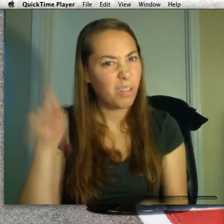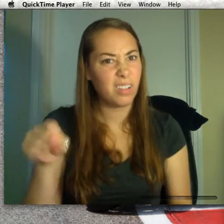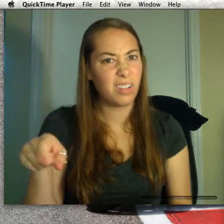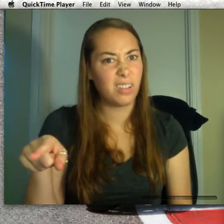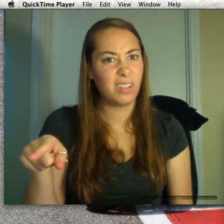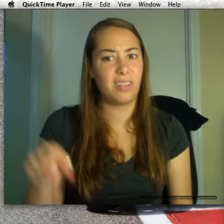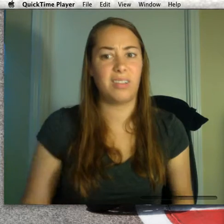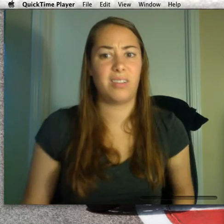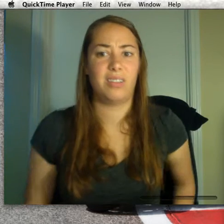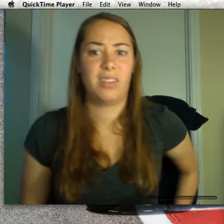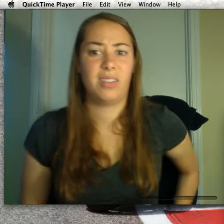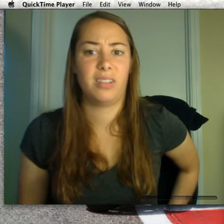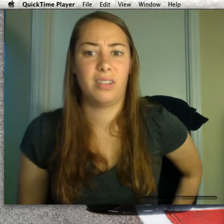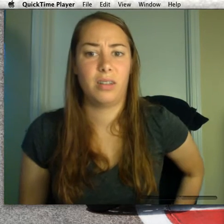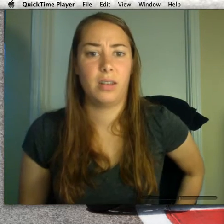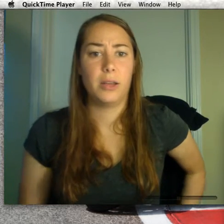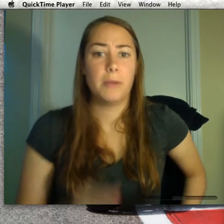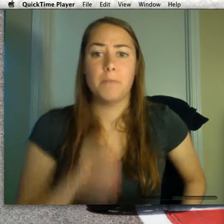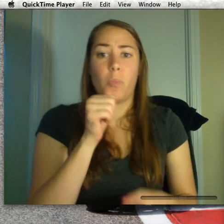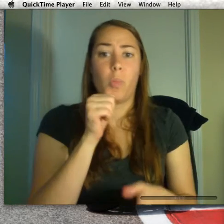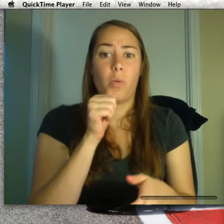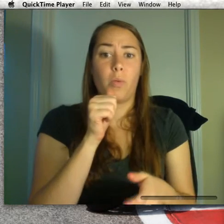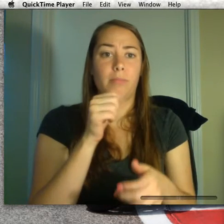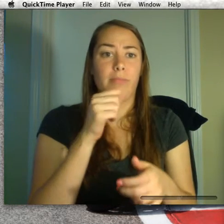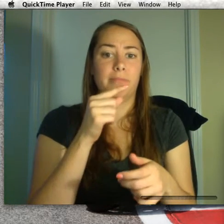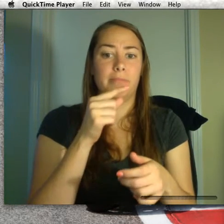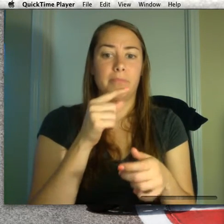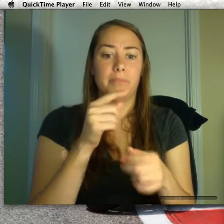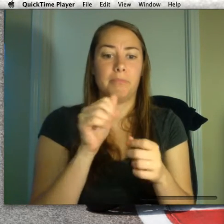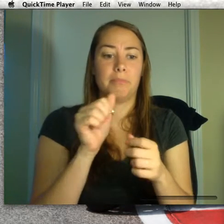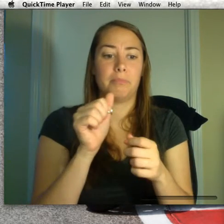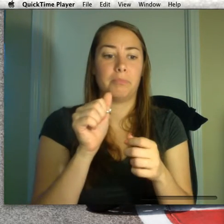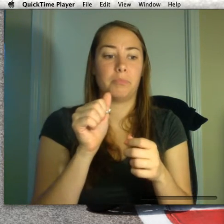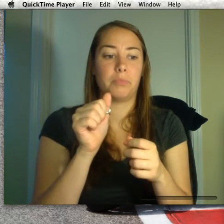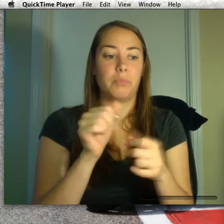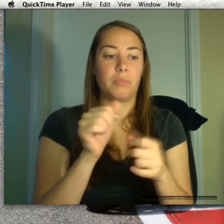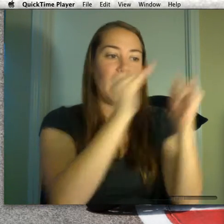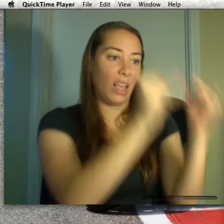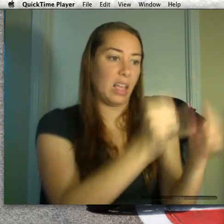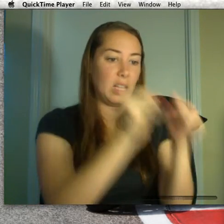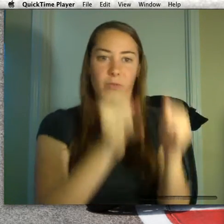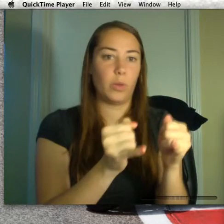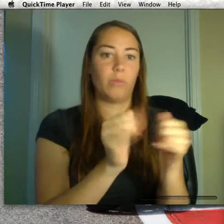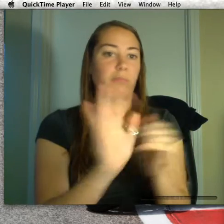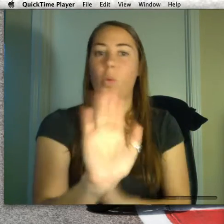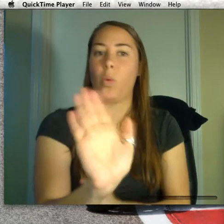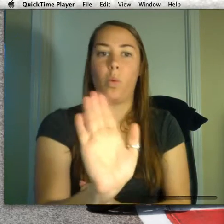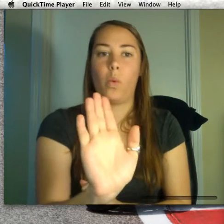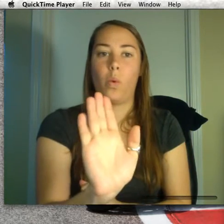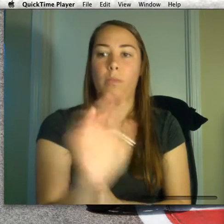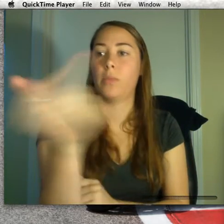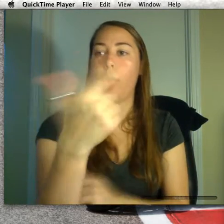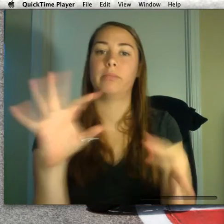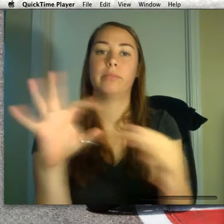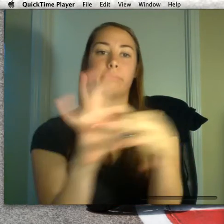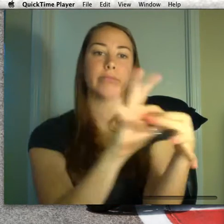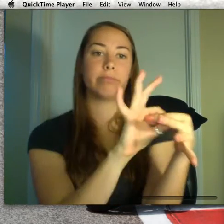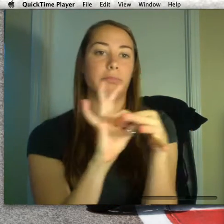one behind. Include all Americans in the dream and leave no one behind.